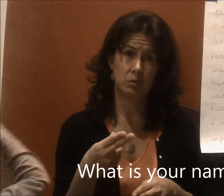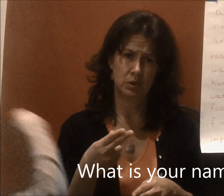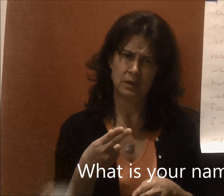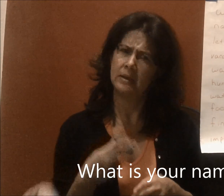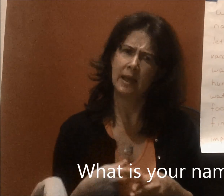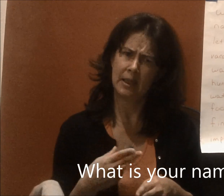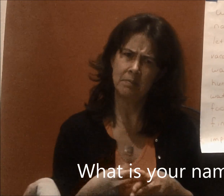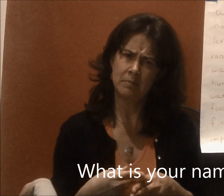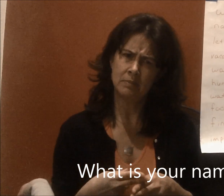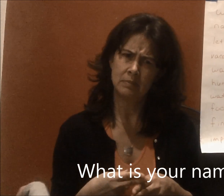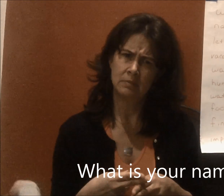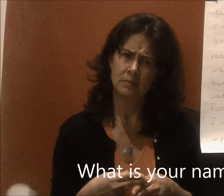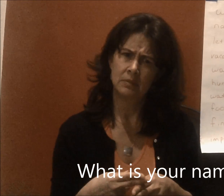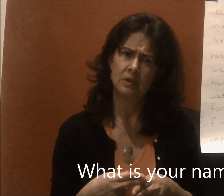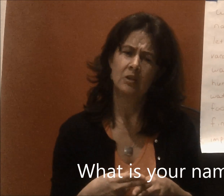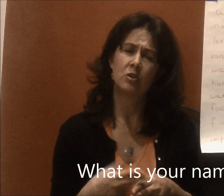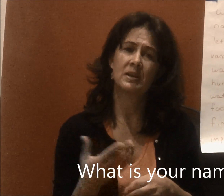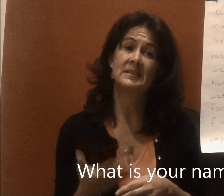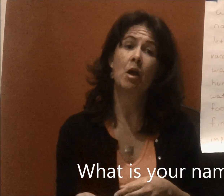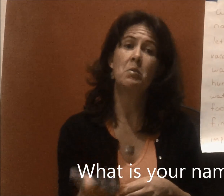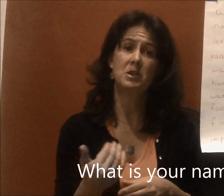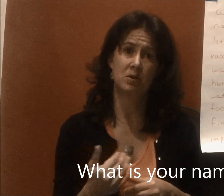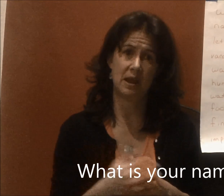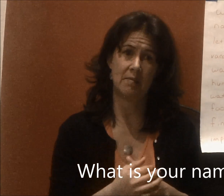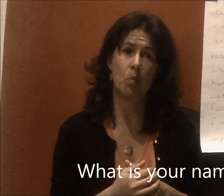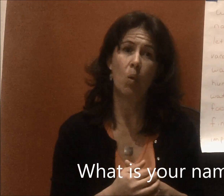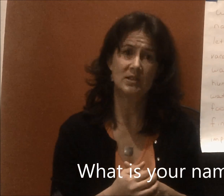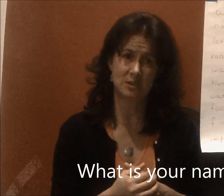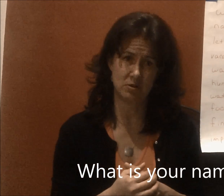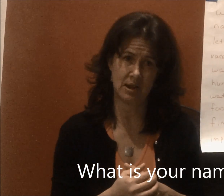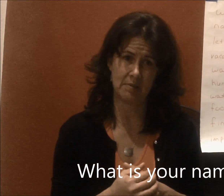So, name, you're going to tell me your name. What's your name?